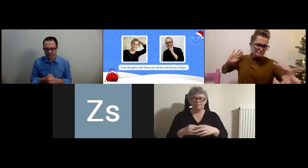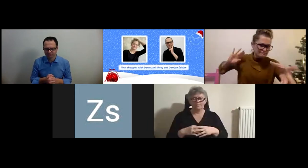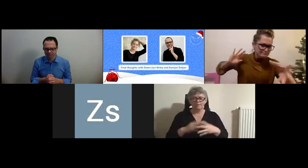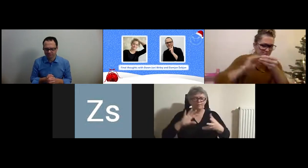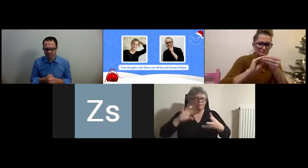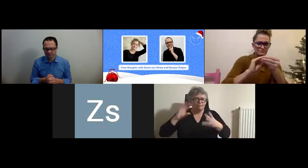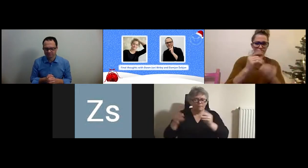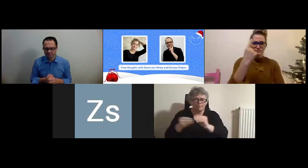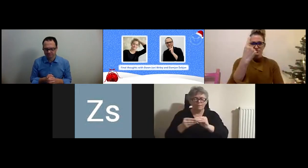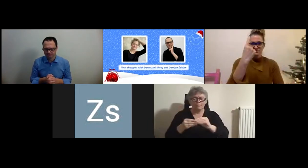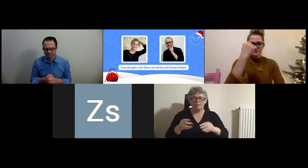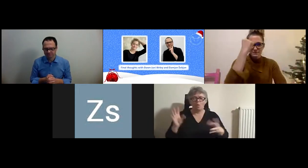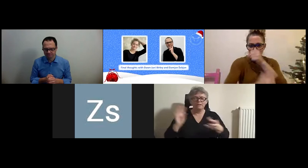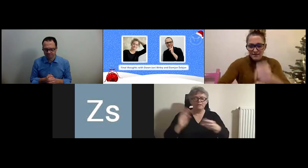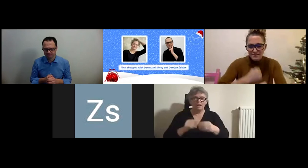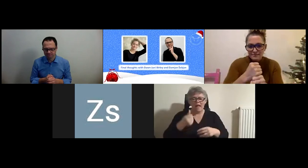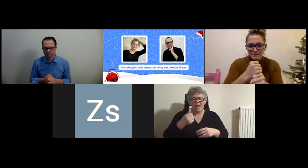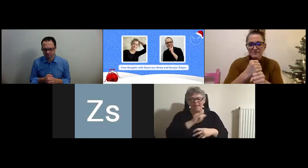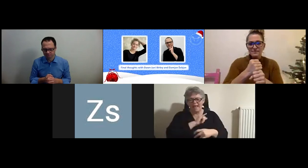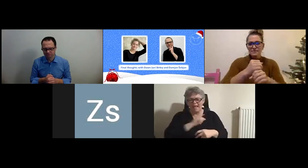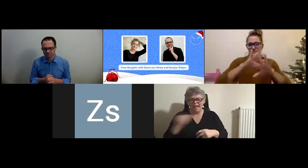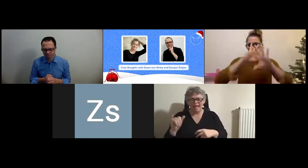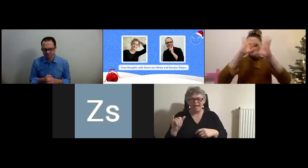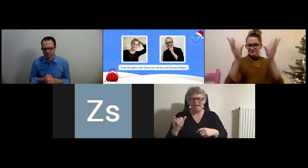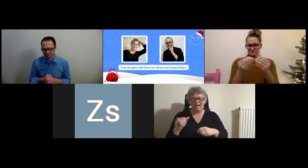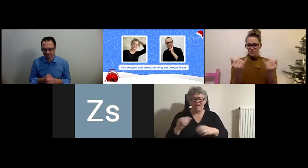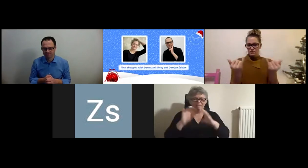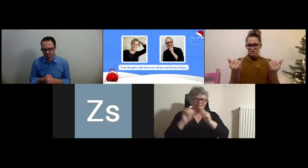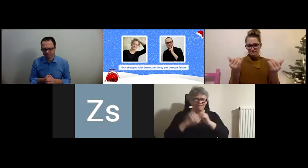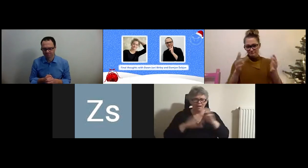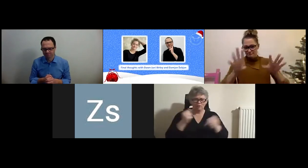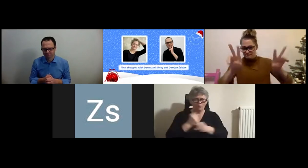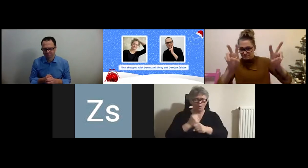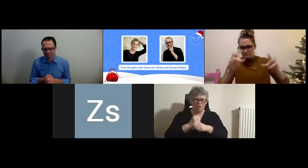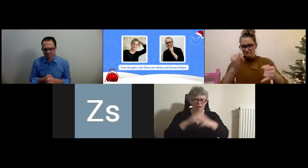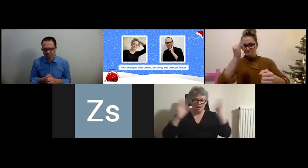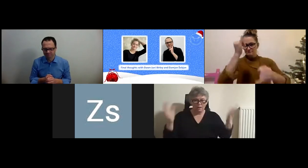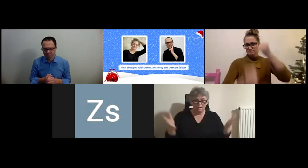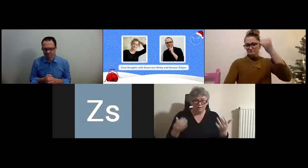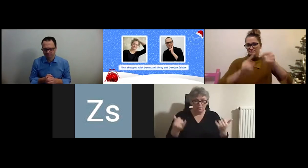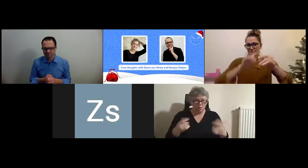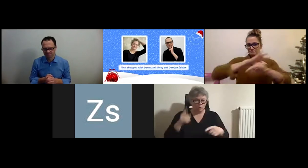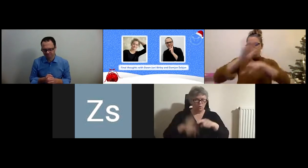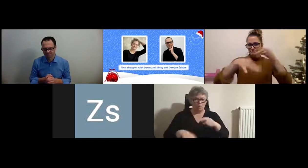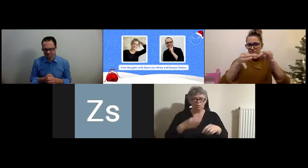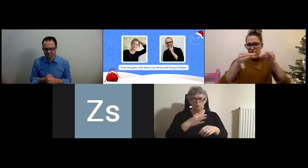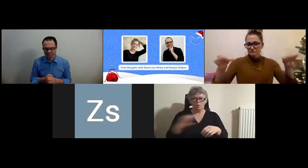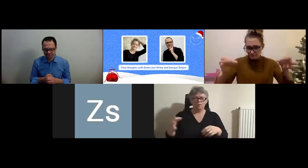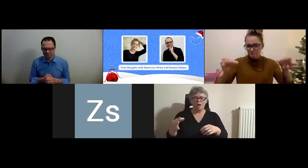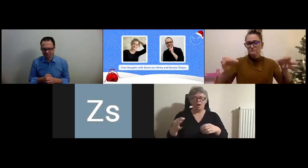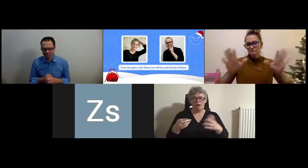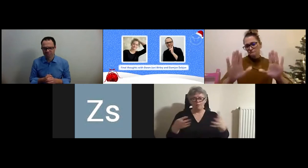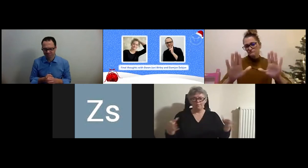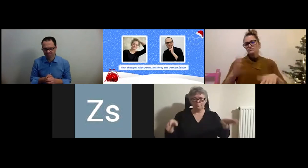project, because you have been working on this for a full year, and